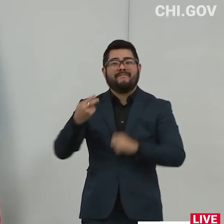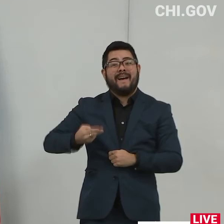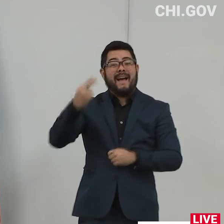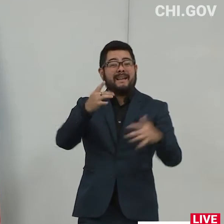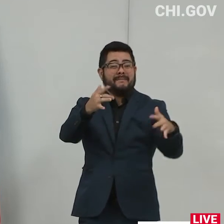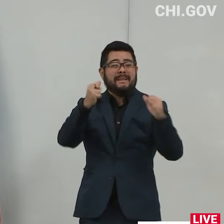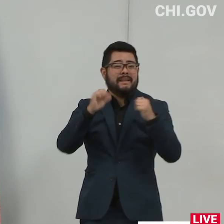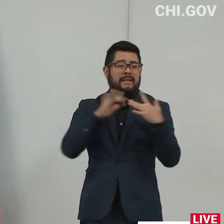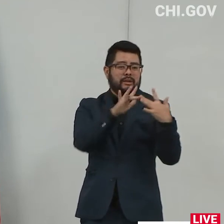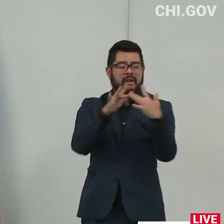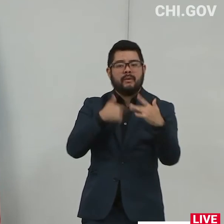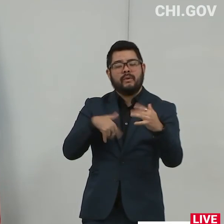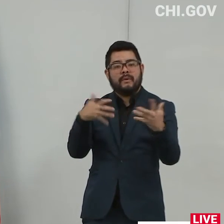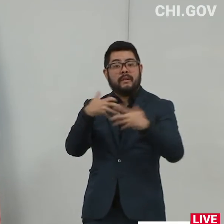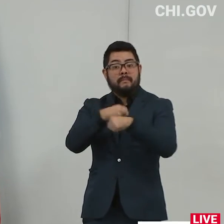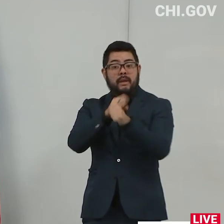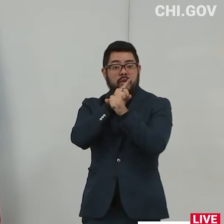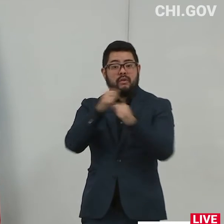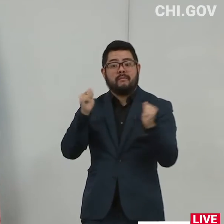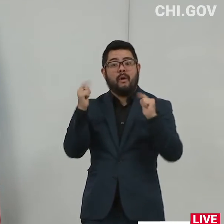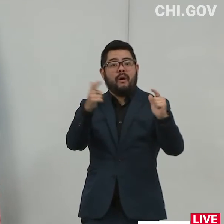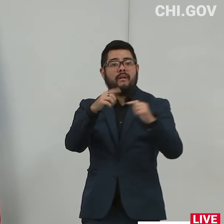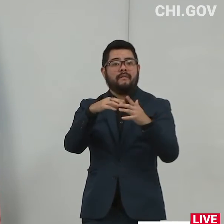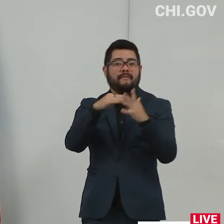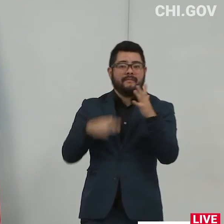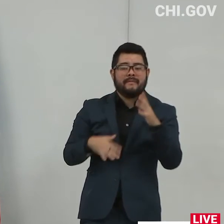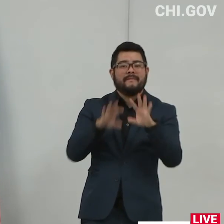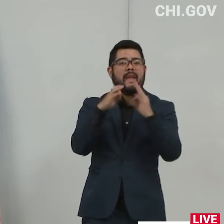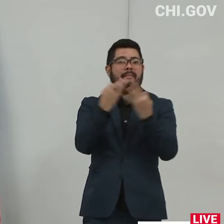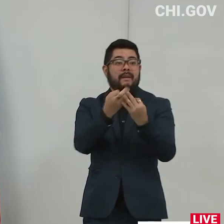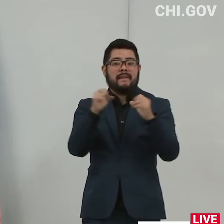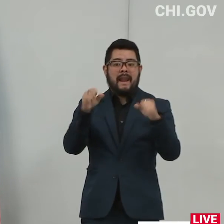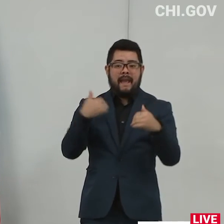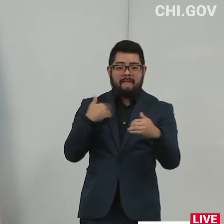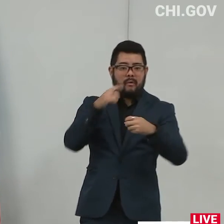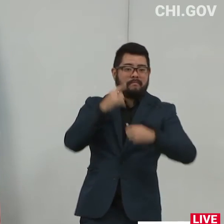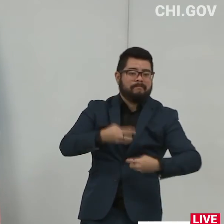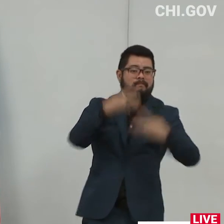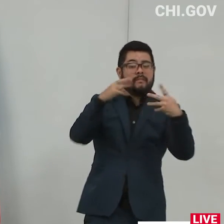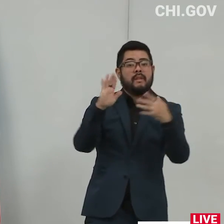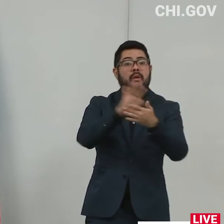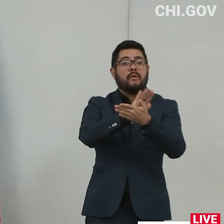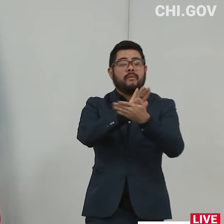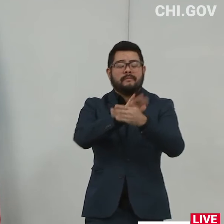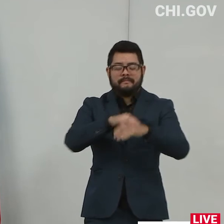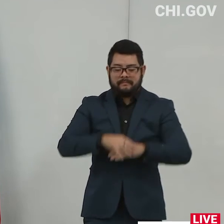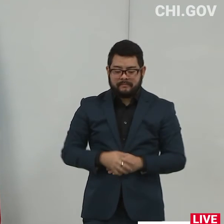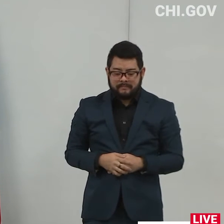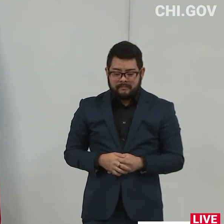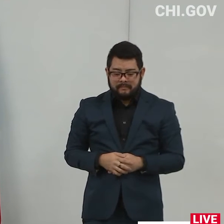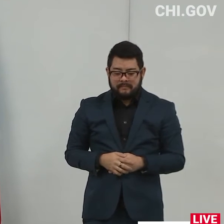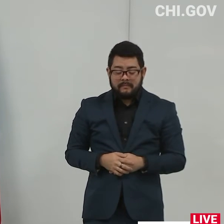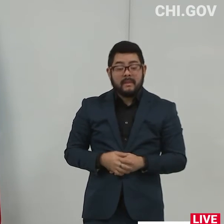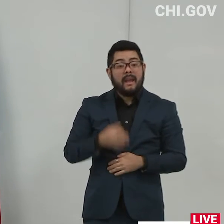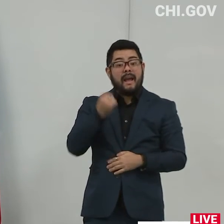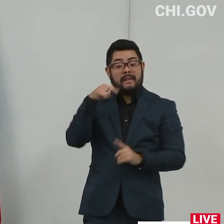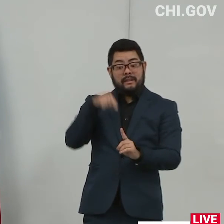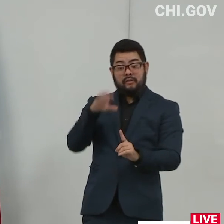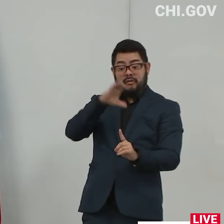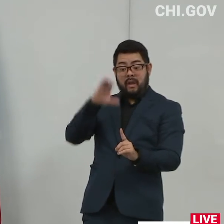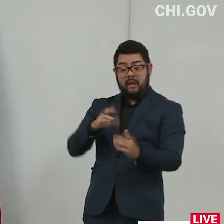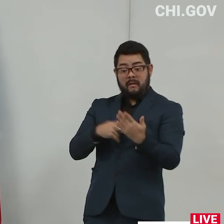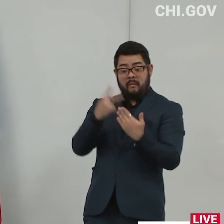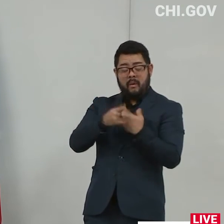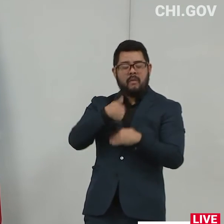is available and accessible to all of our families. Through the Chicago Connected program, we're providing up to 4 years of